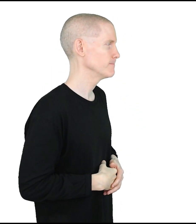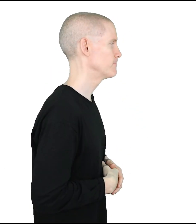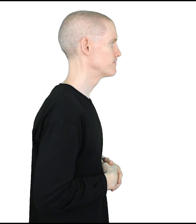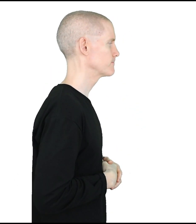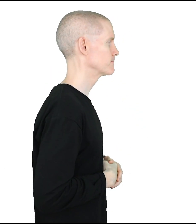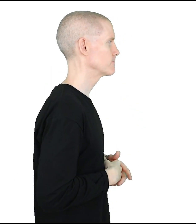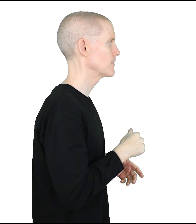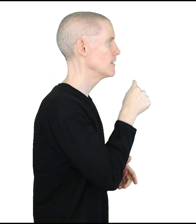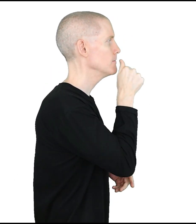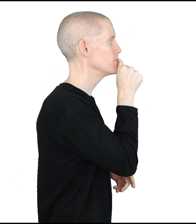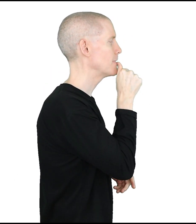Patient,